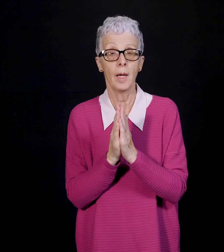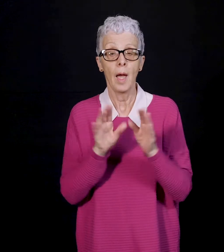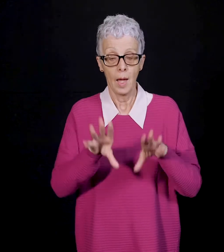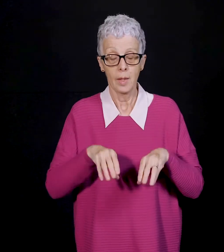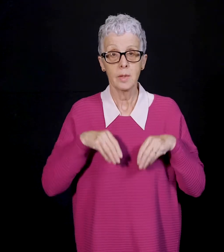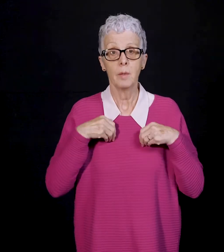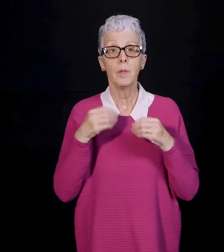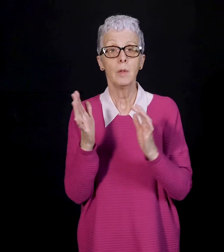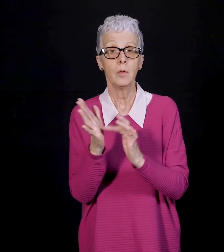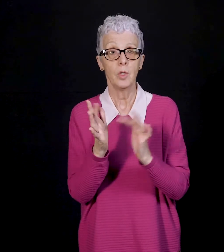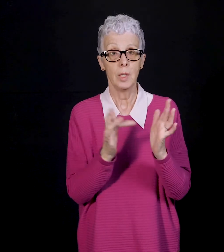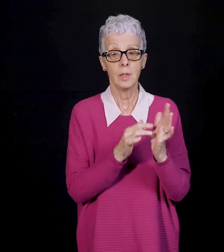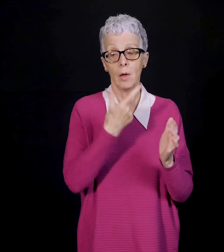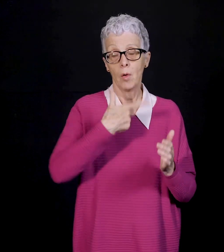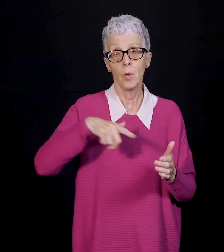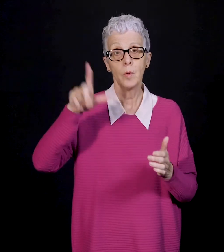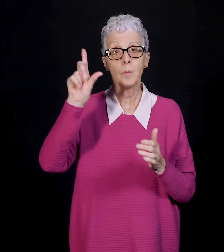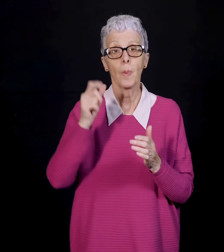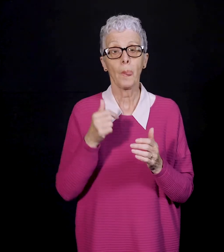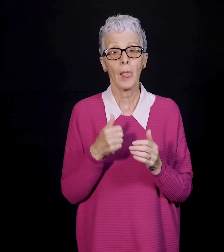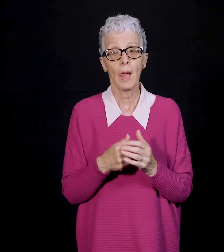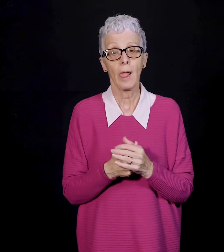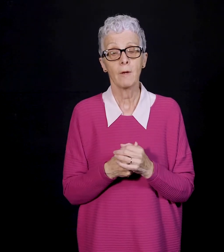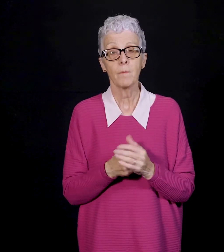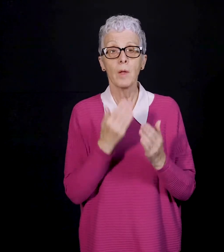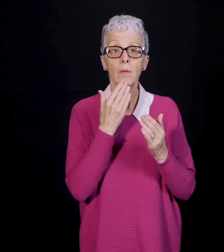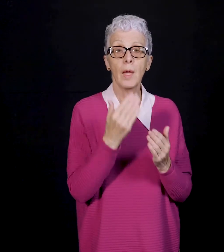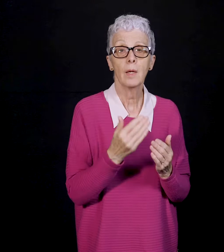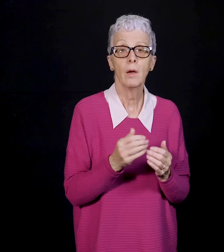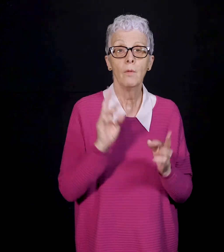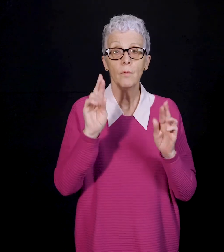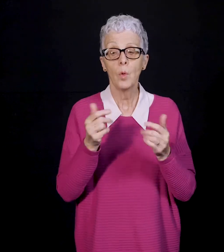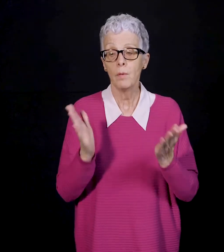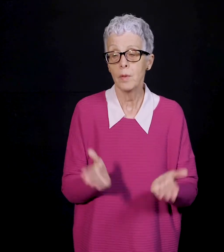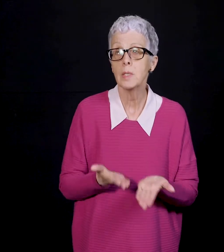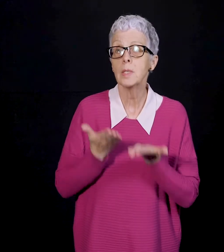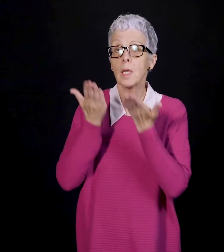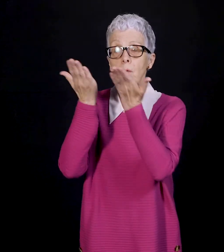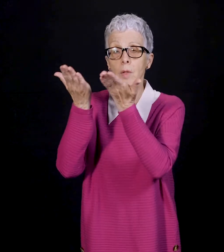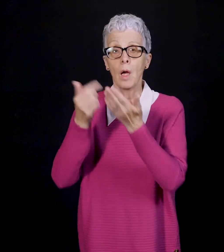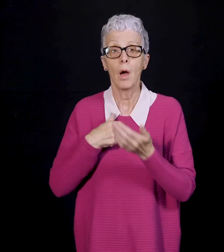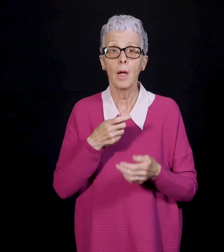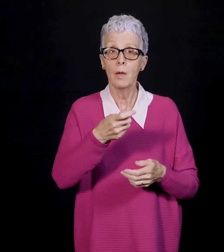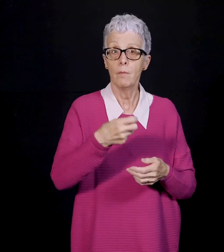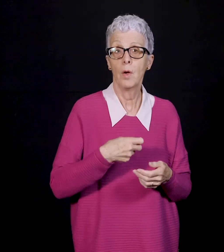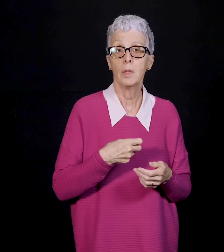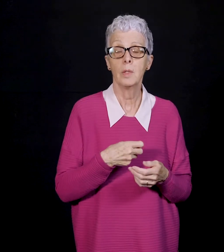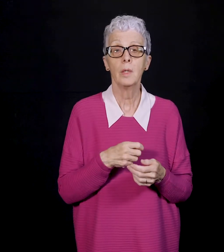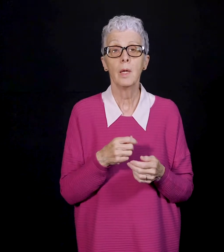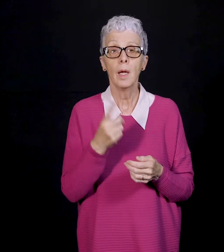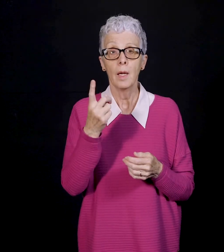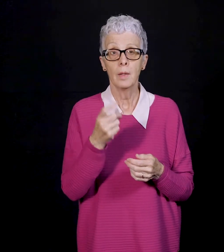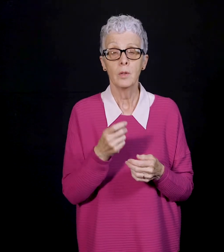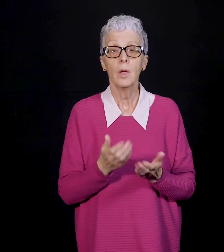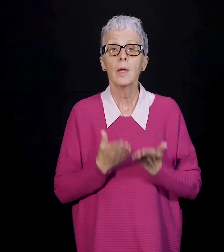accepting Jesus as Lord, of thanking Him for that sacrifice, I invite you today to commit